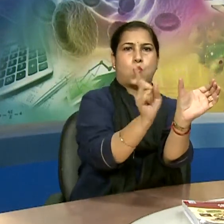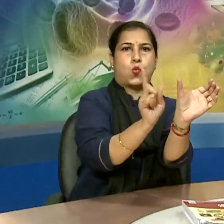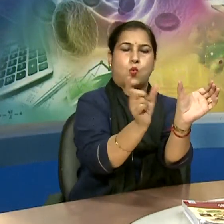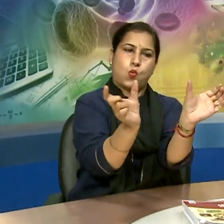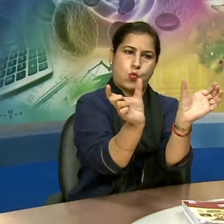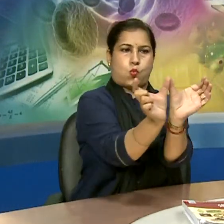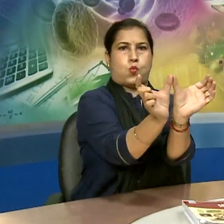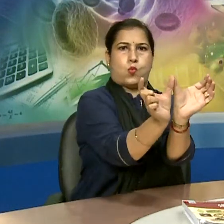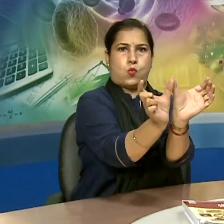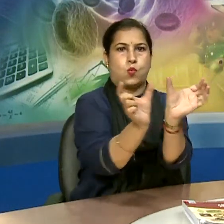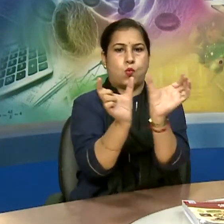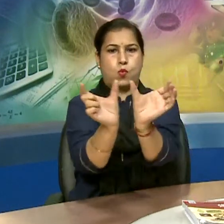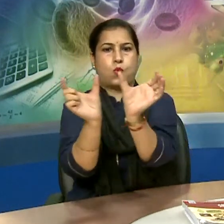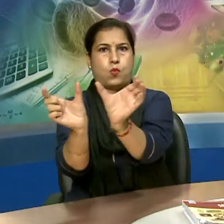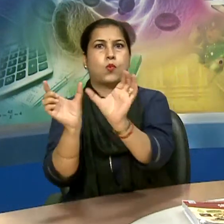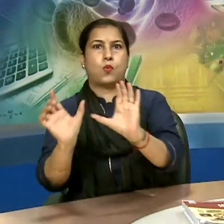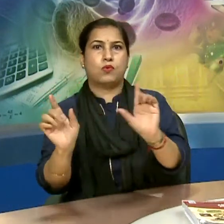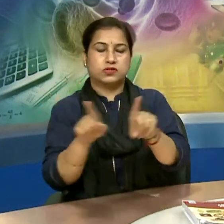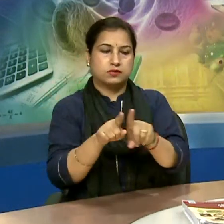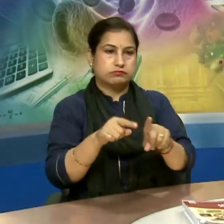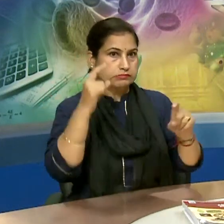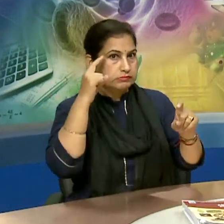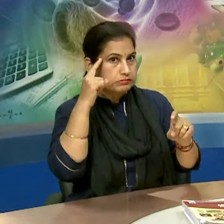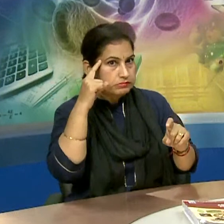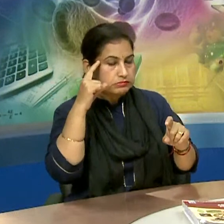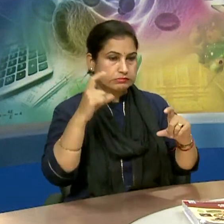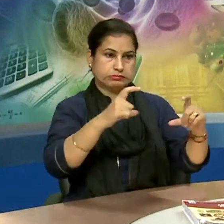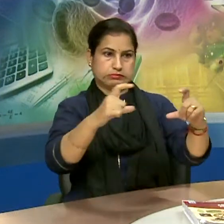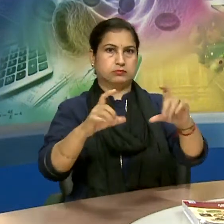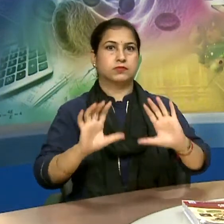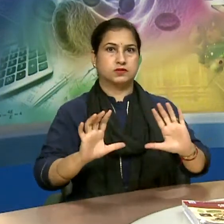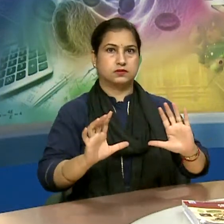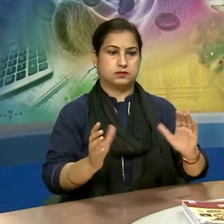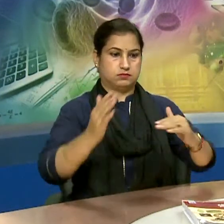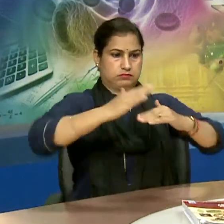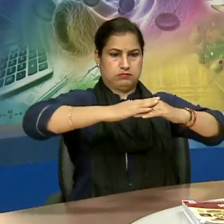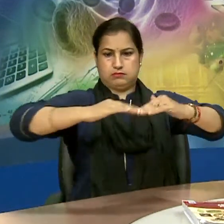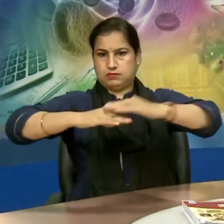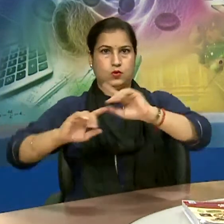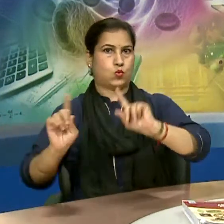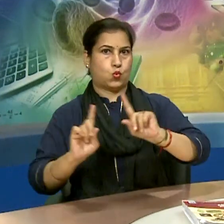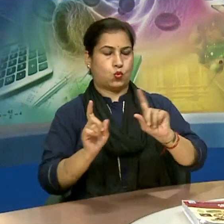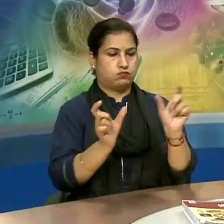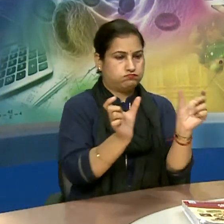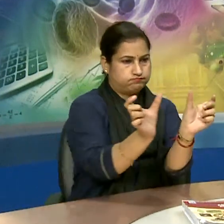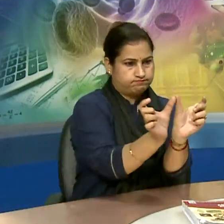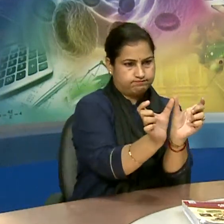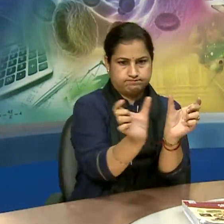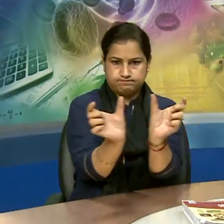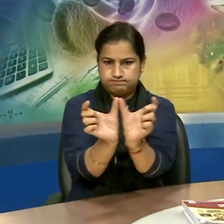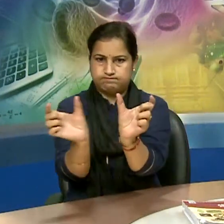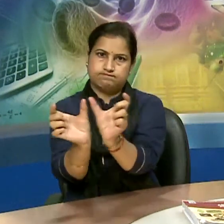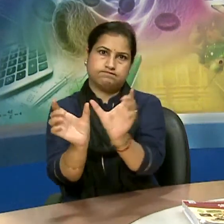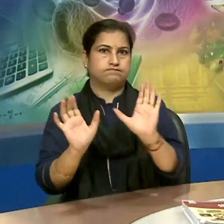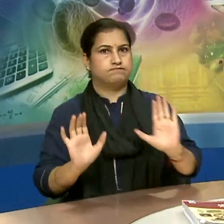how things are not overlapping on one another. They are situated alone.